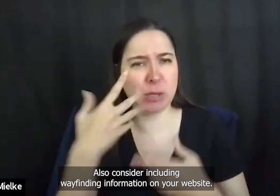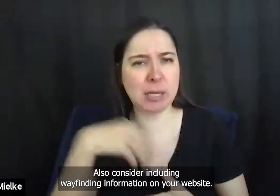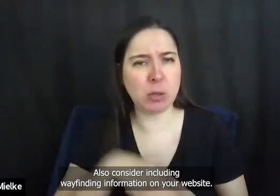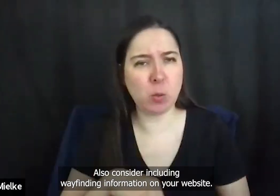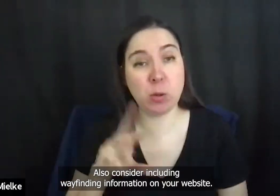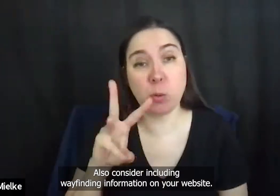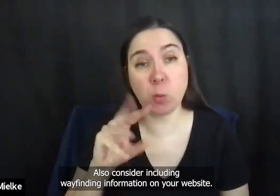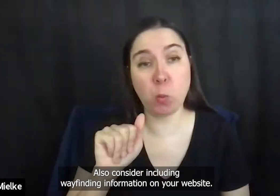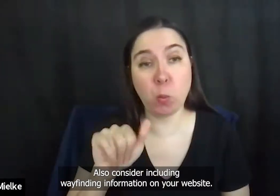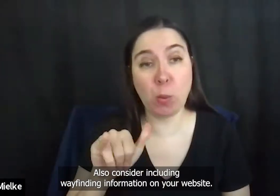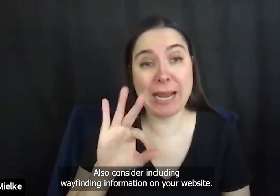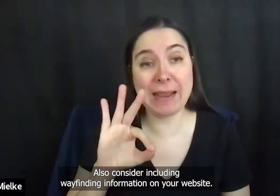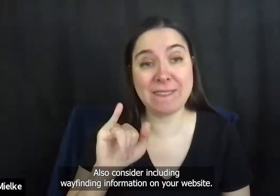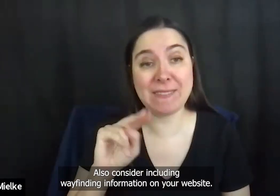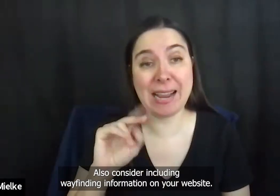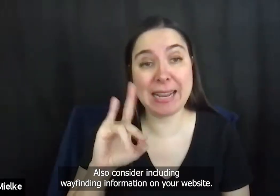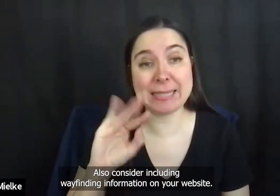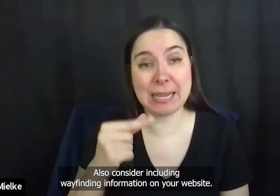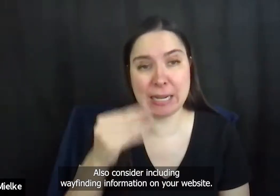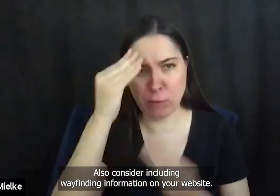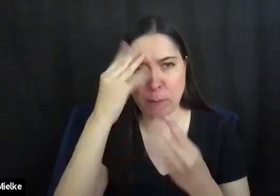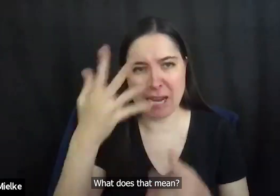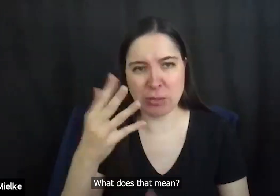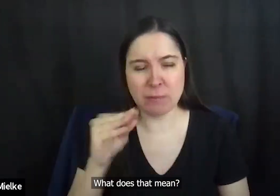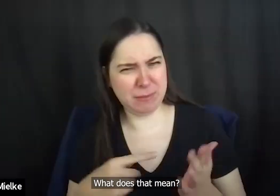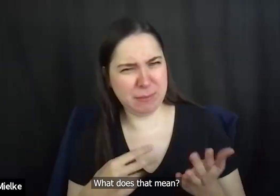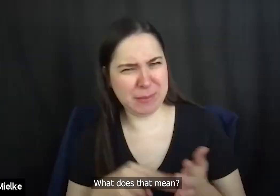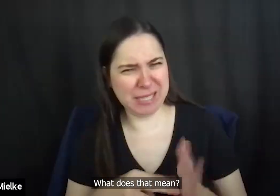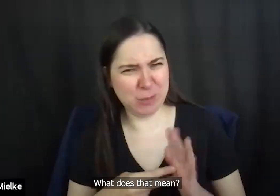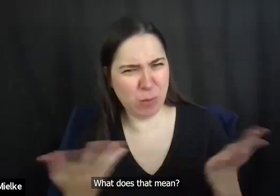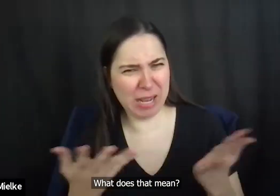consider including wayfinding information on your website. What does that mean?